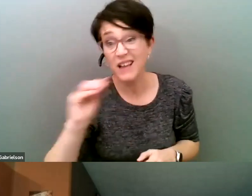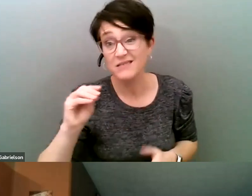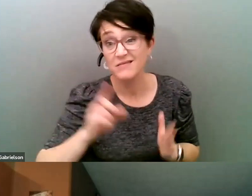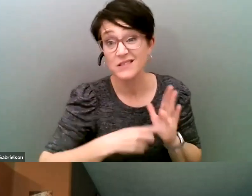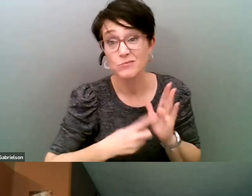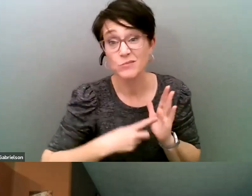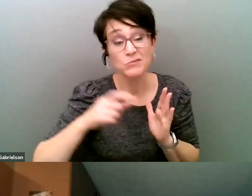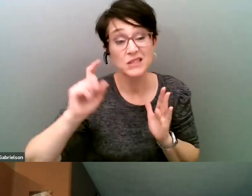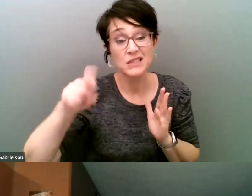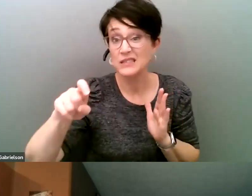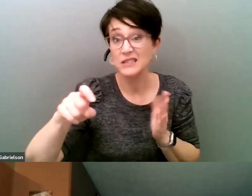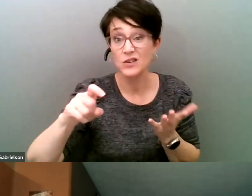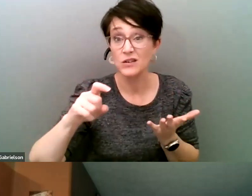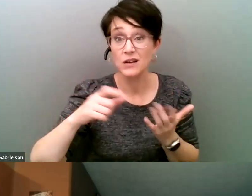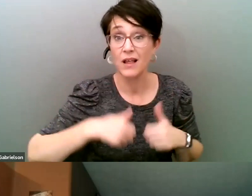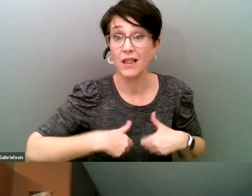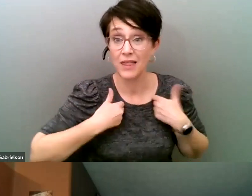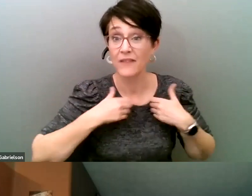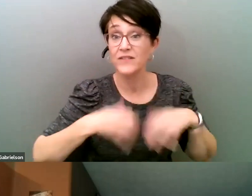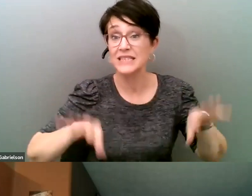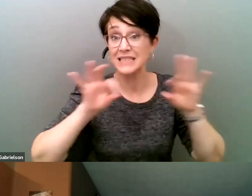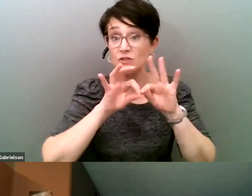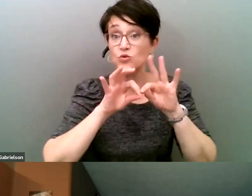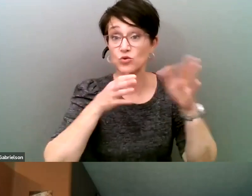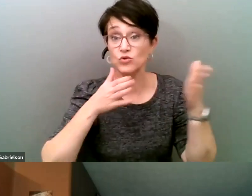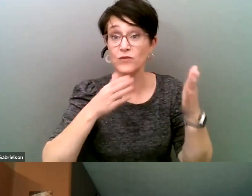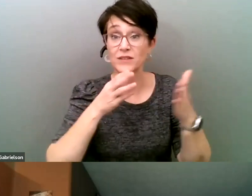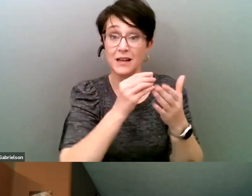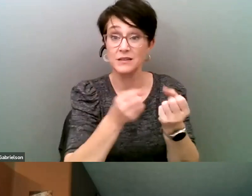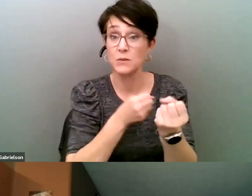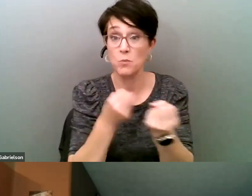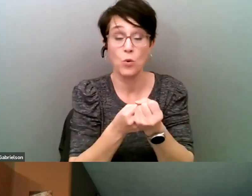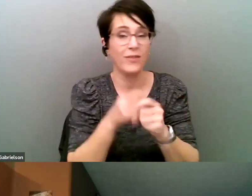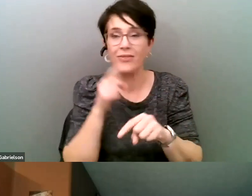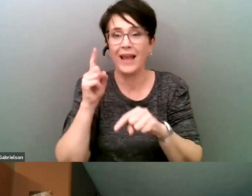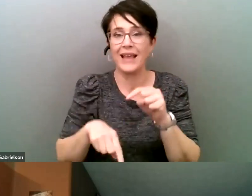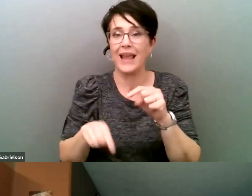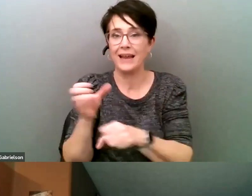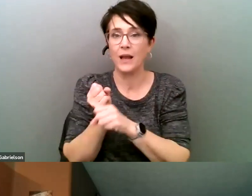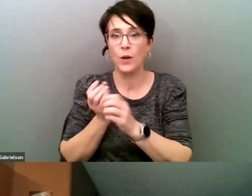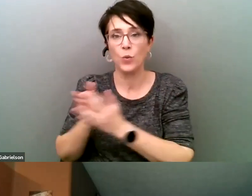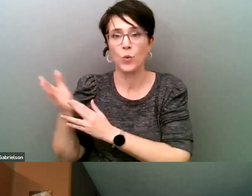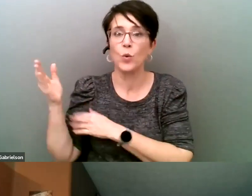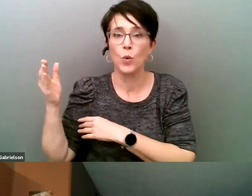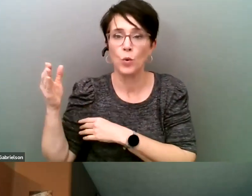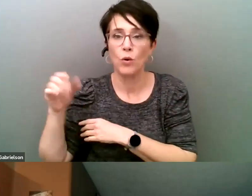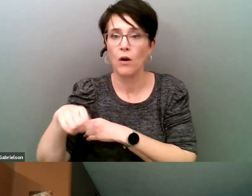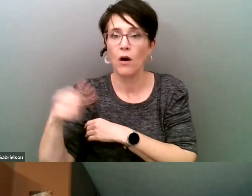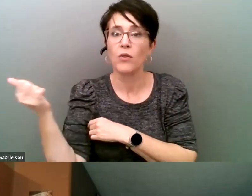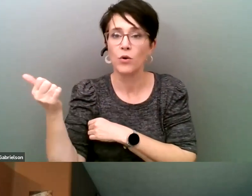necessary life essential services and supports that they can't get anywhere else.